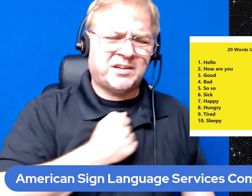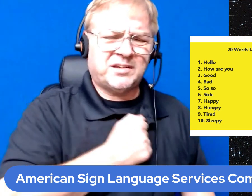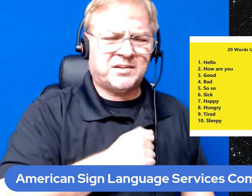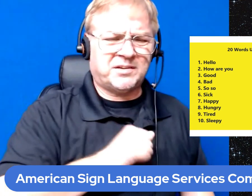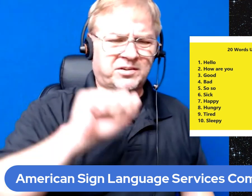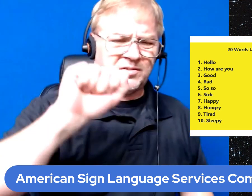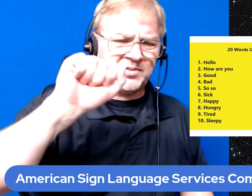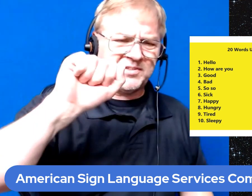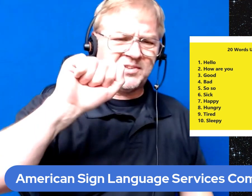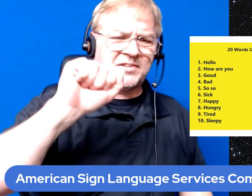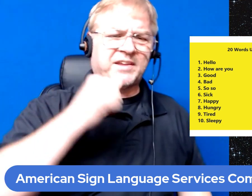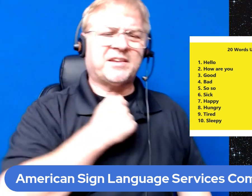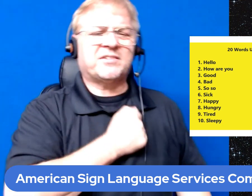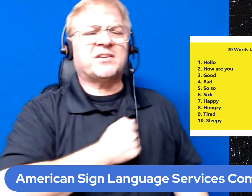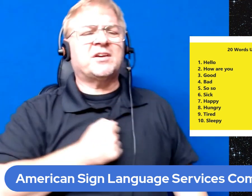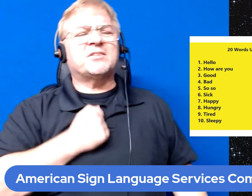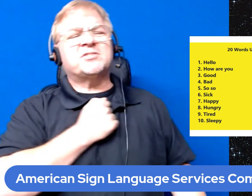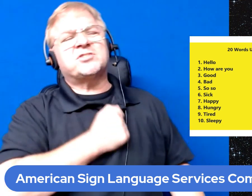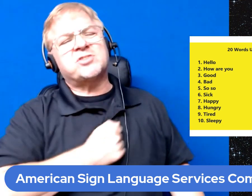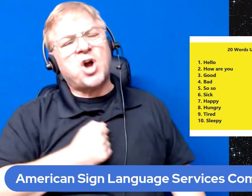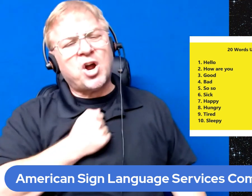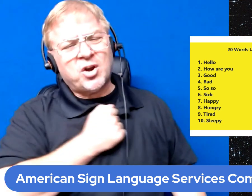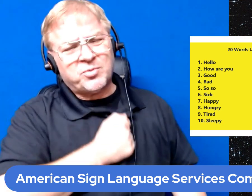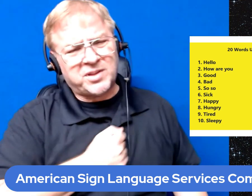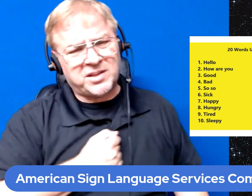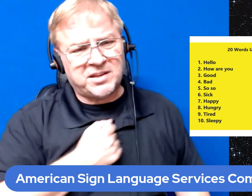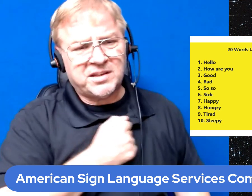Sorry. Your fist is like this. Sorry.